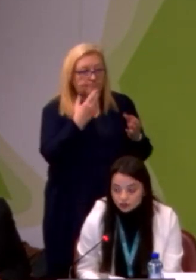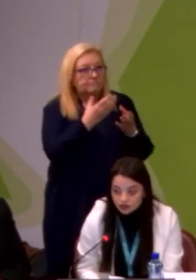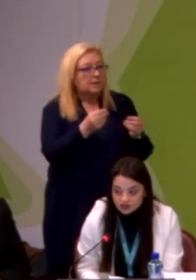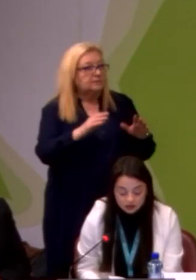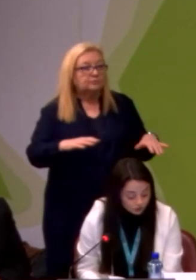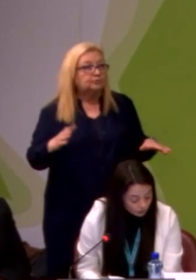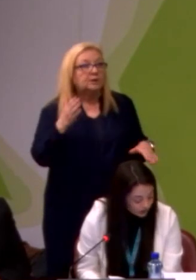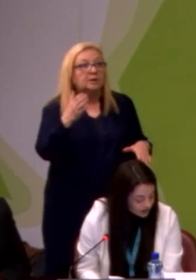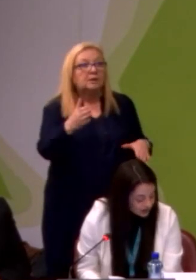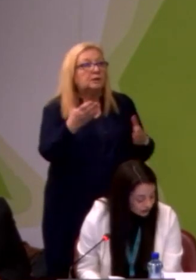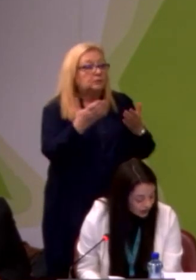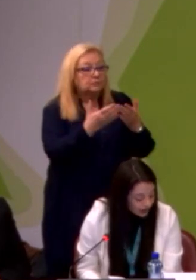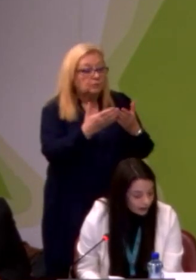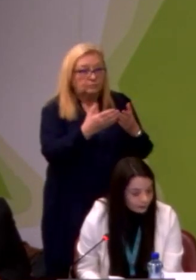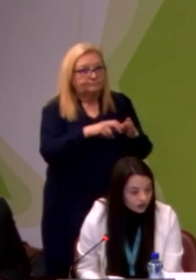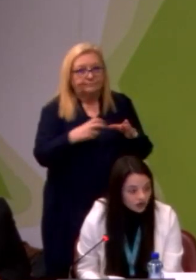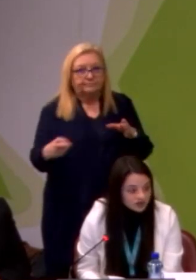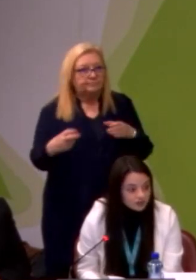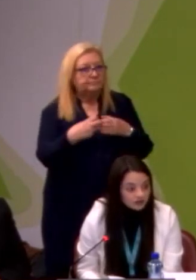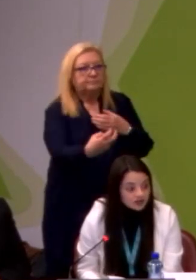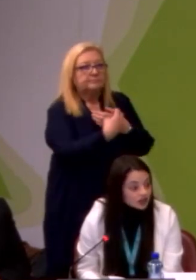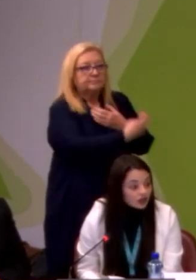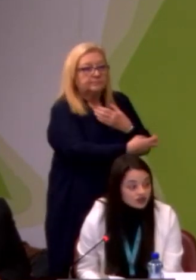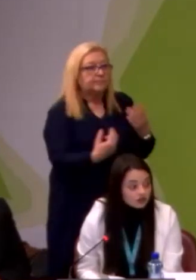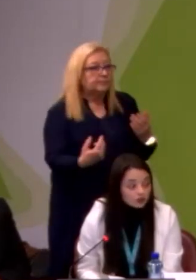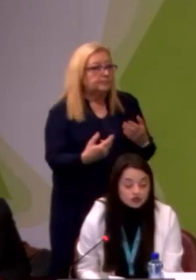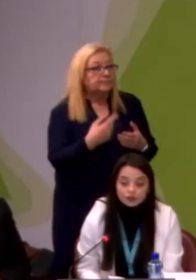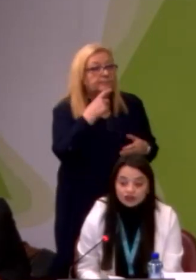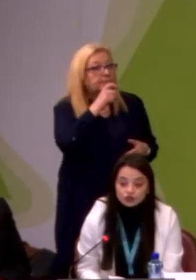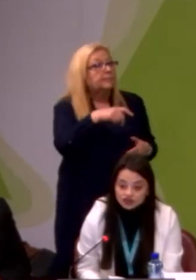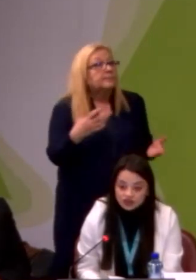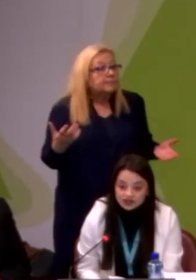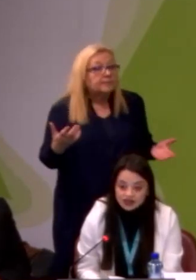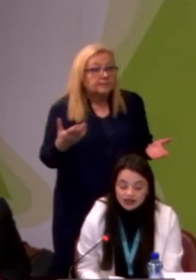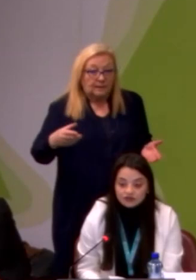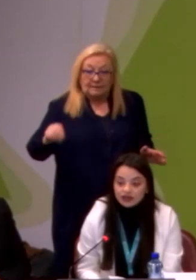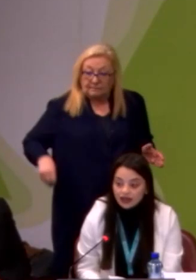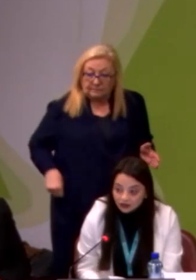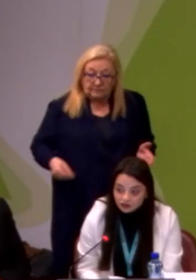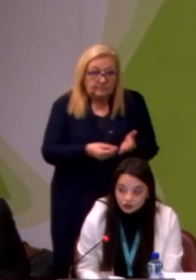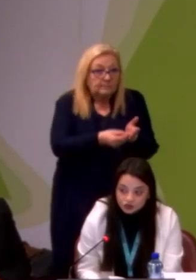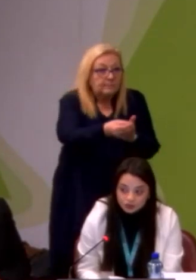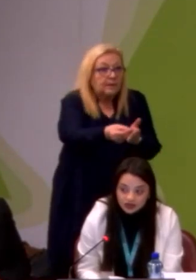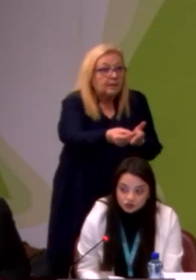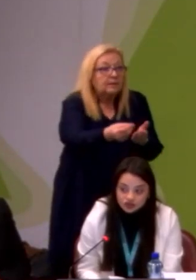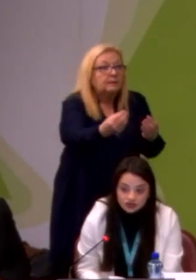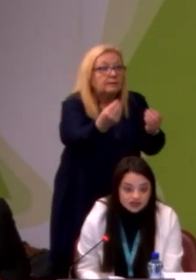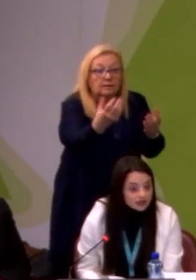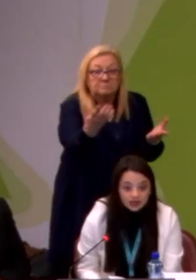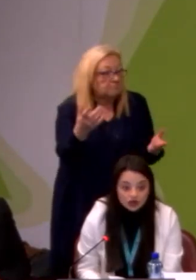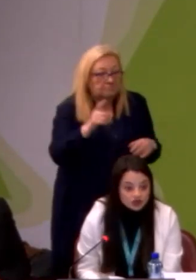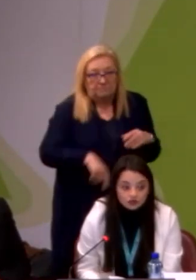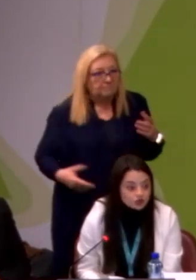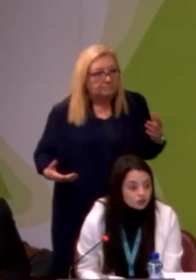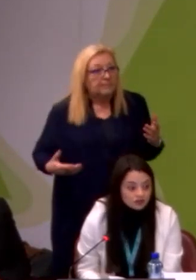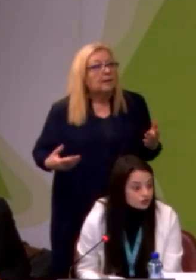in schools and enrollment this year, because parents cannot afford to pay tuitions, and if they can afford to pay tuitions,